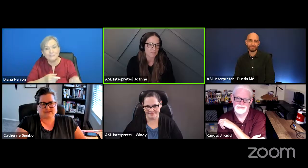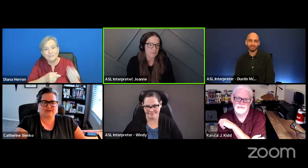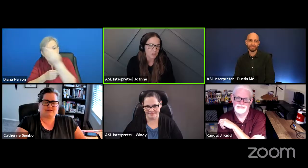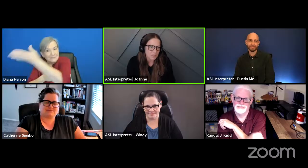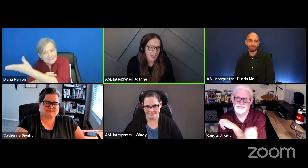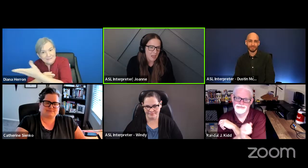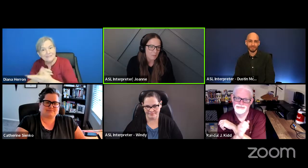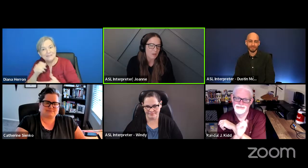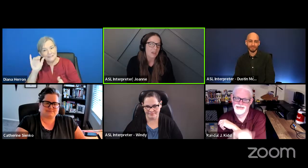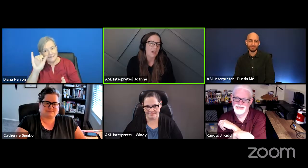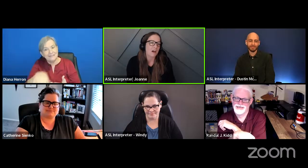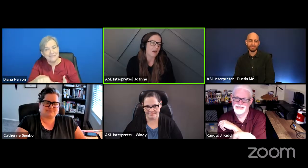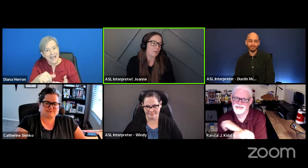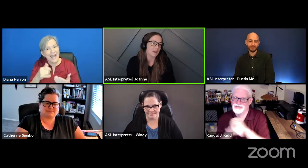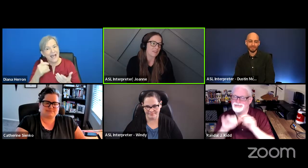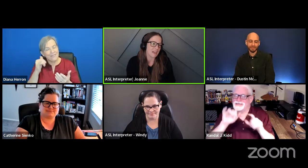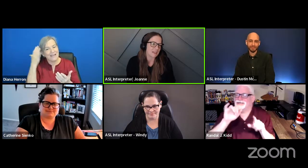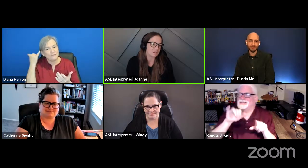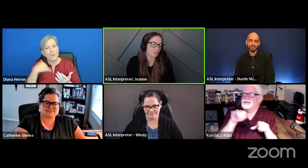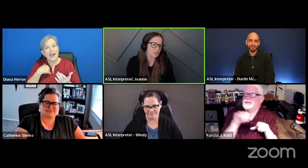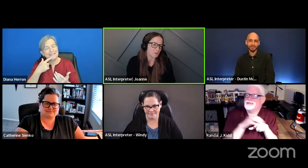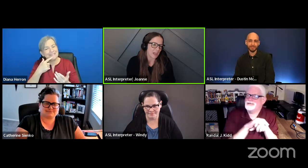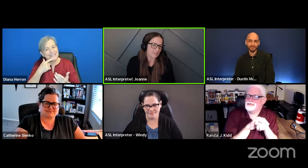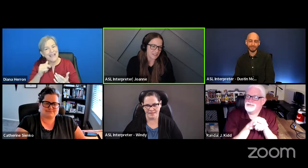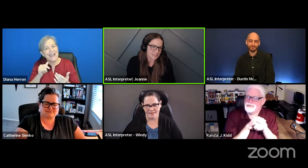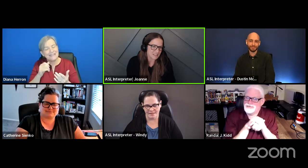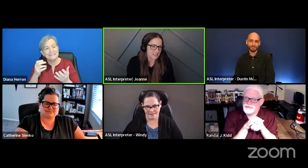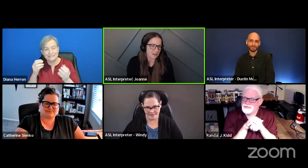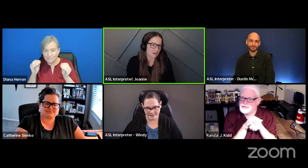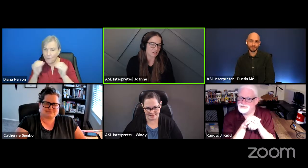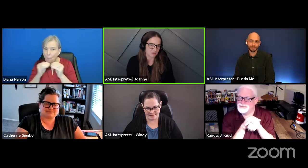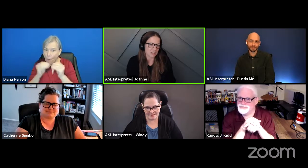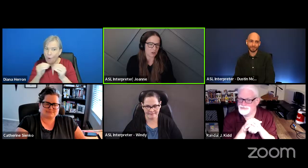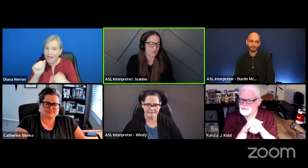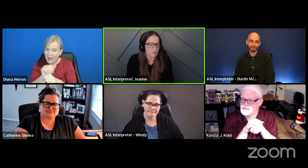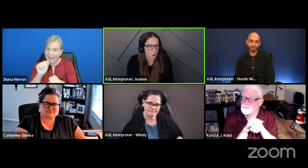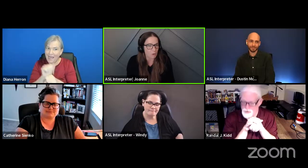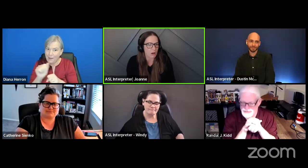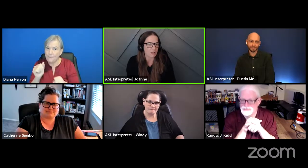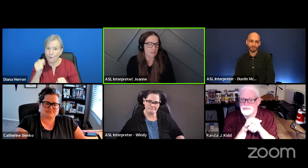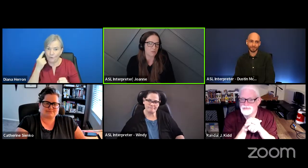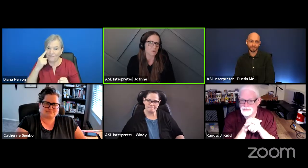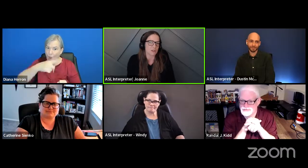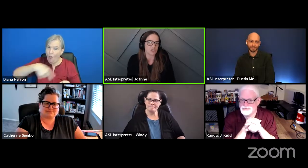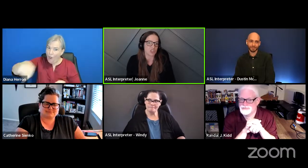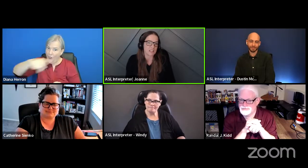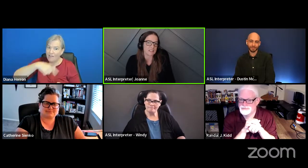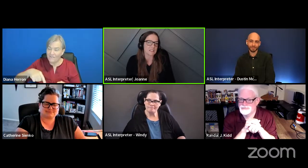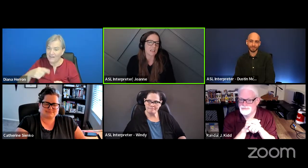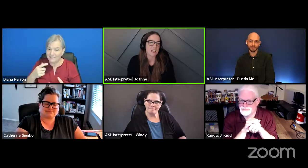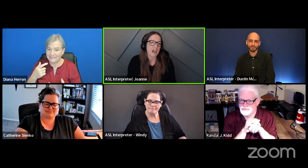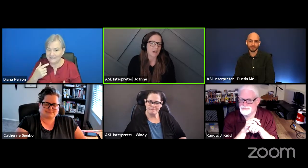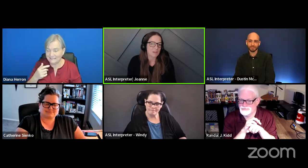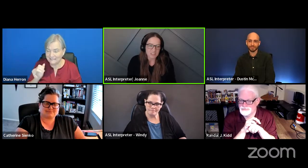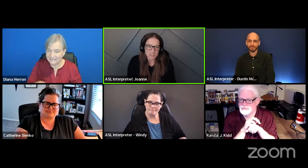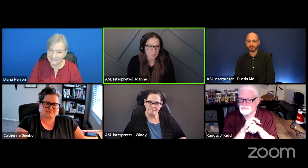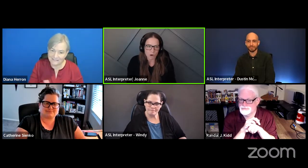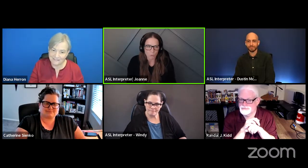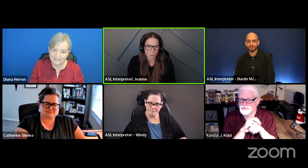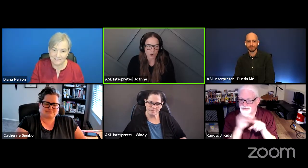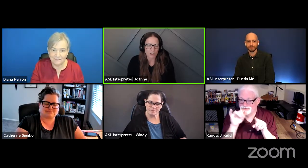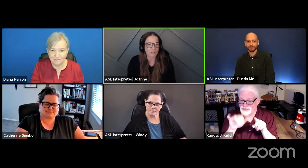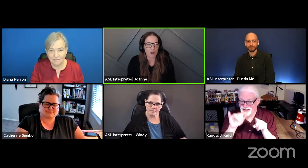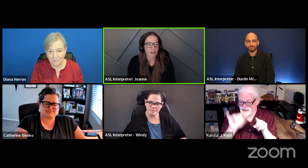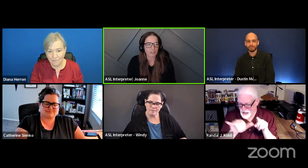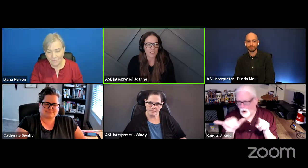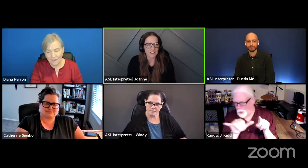again and review them. And then once we have consensus or, vote on those questions, it's just